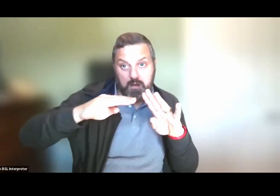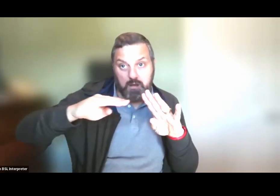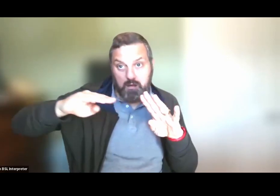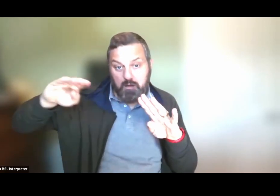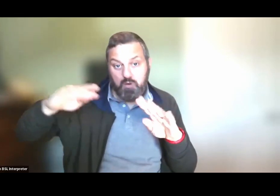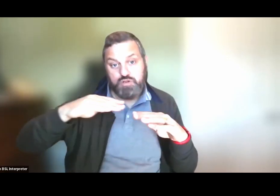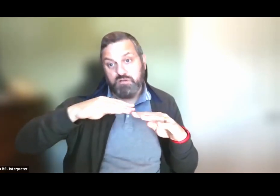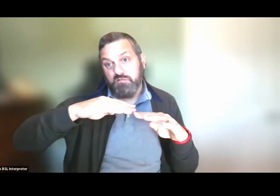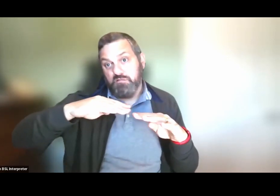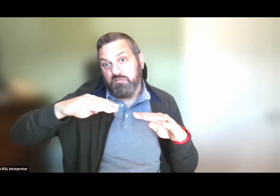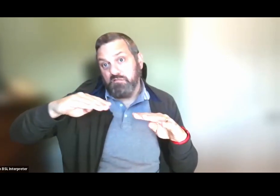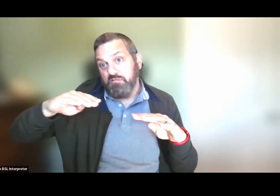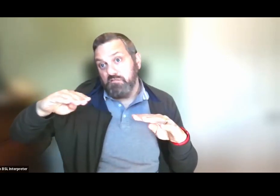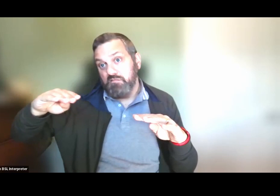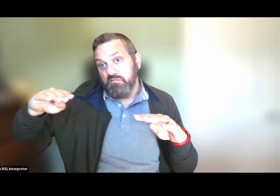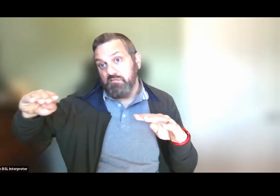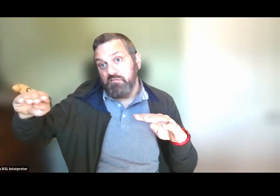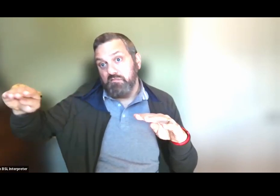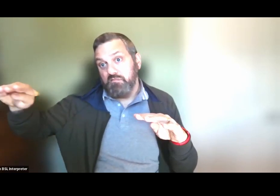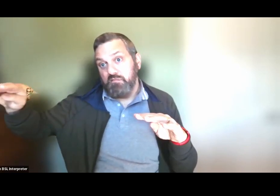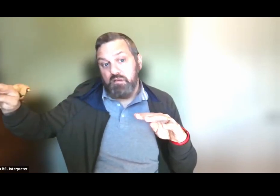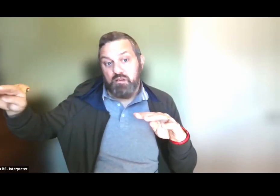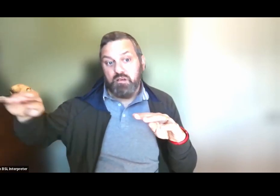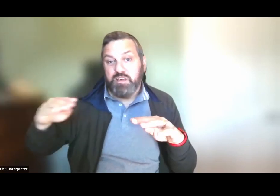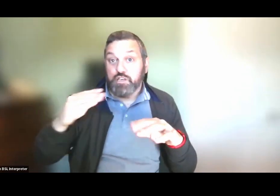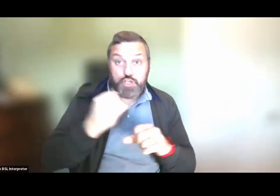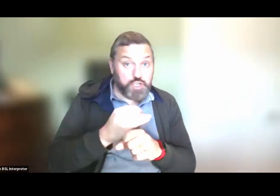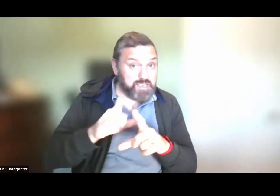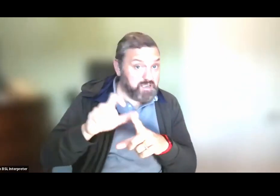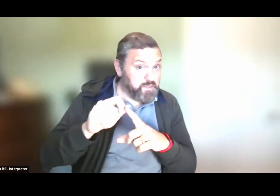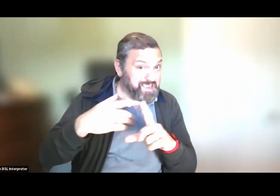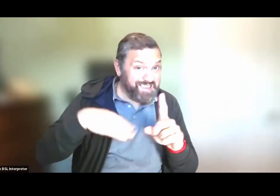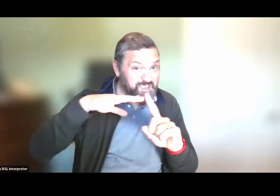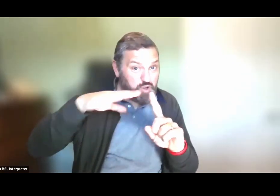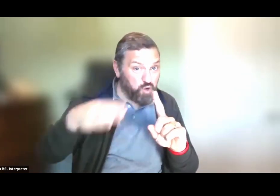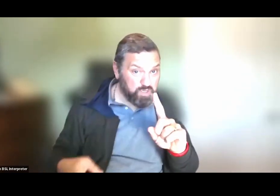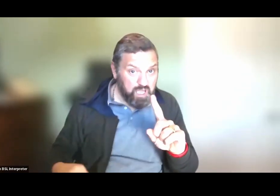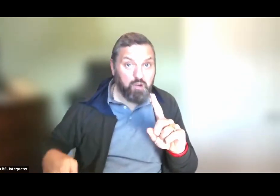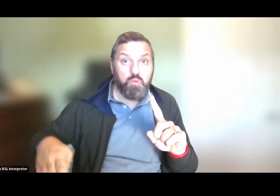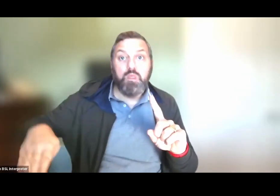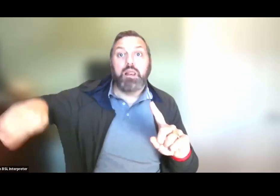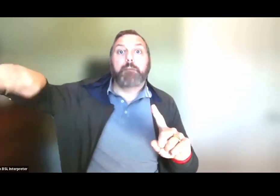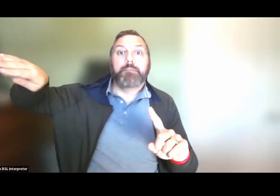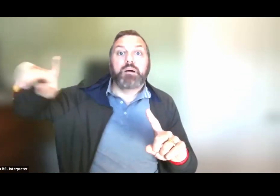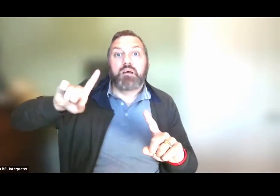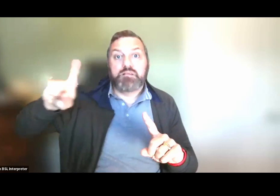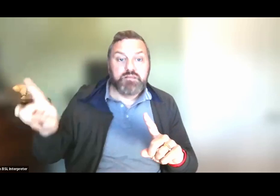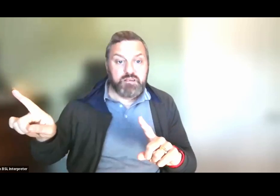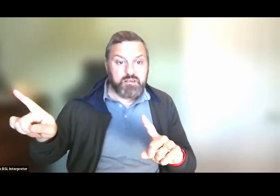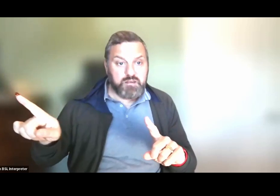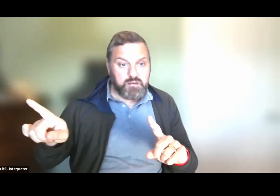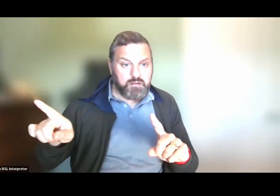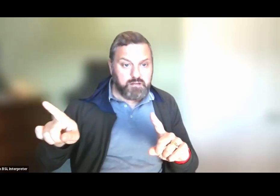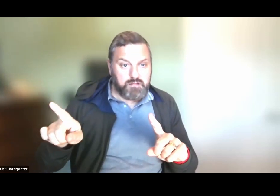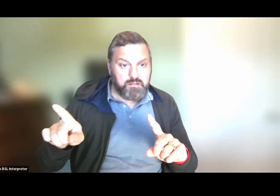steady state that Herman Daly advocated? Does GDP need to go down for some period before it comes up again? There are many, many views